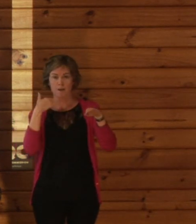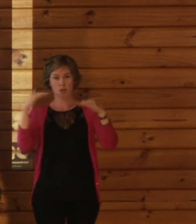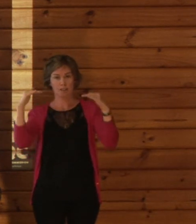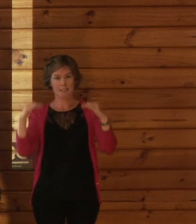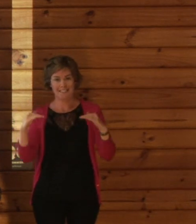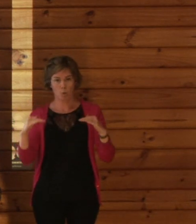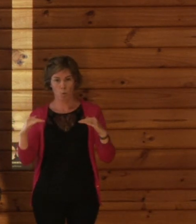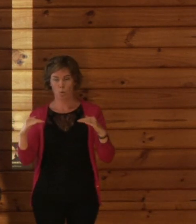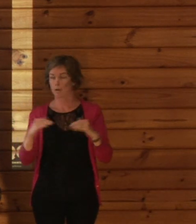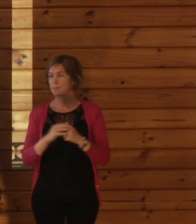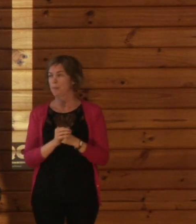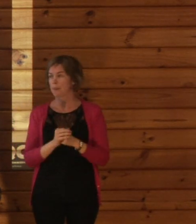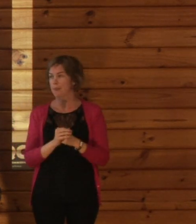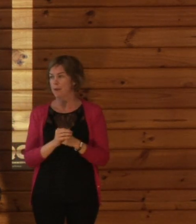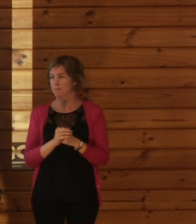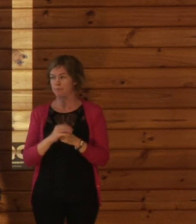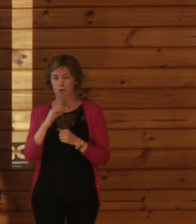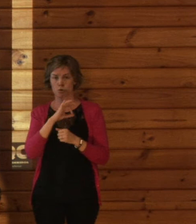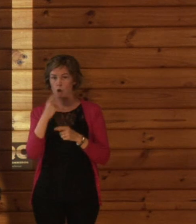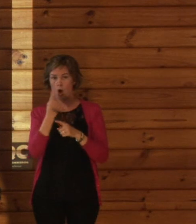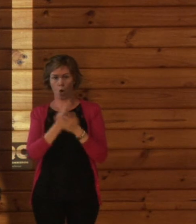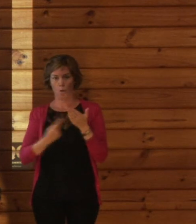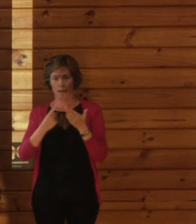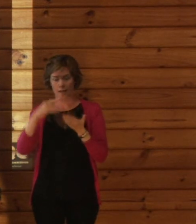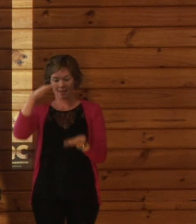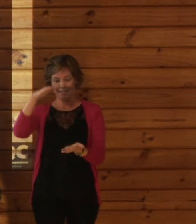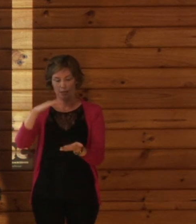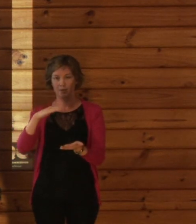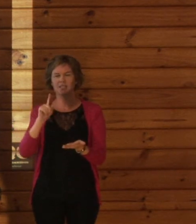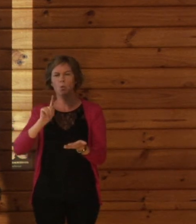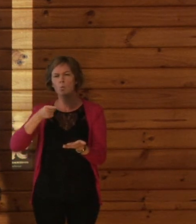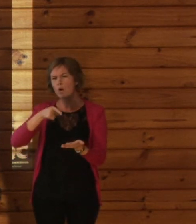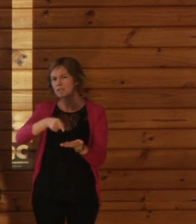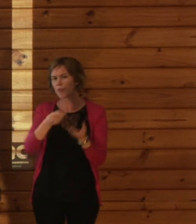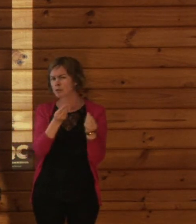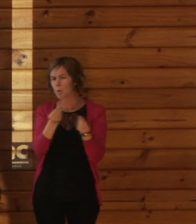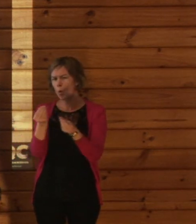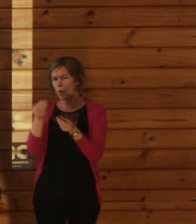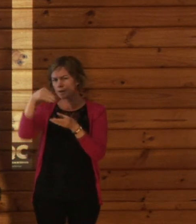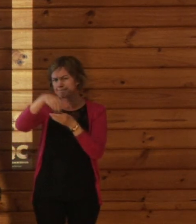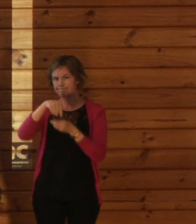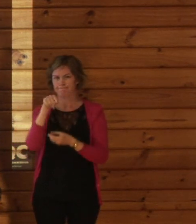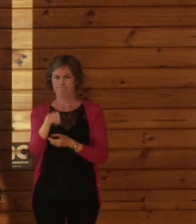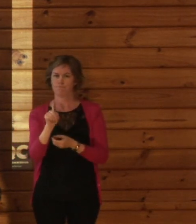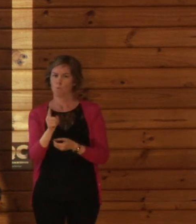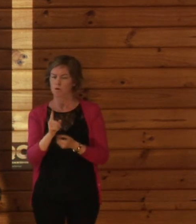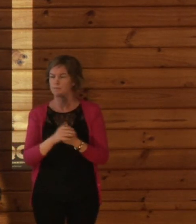that causes ILV, it's settlement of the right kind of soils. So we check to see have those sort of soils caused greater vulnerability.